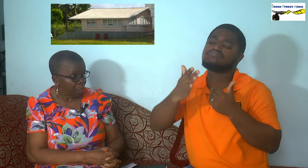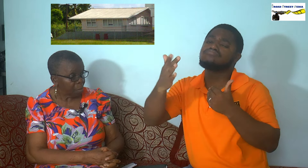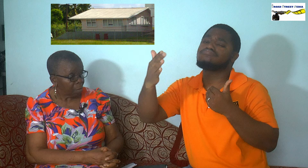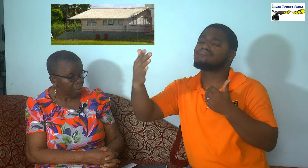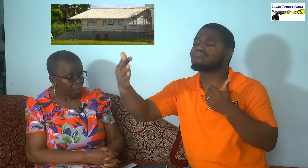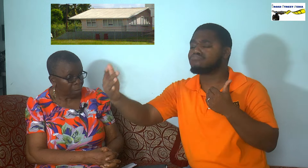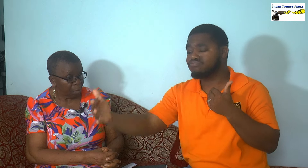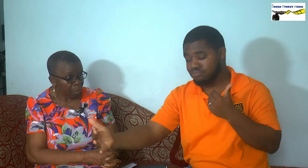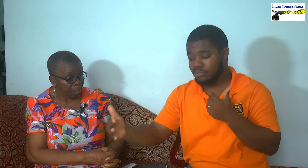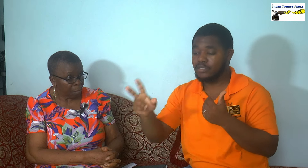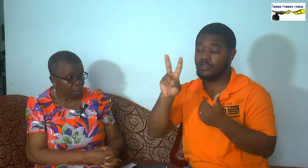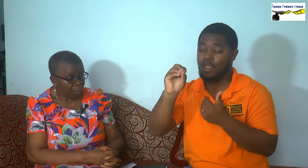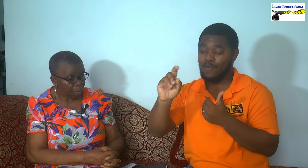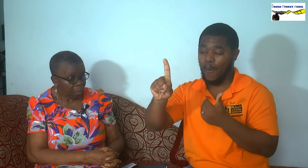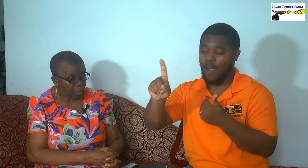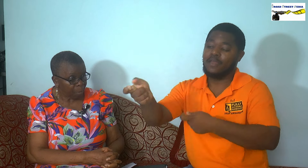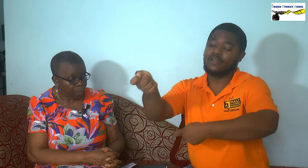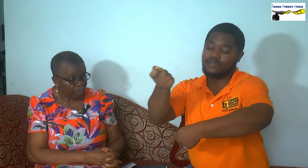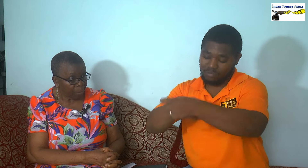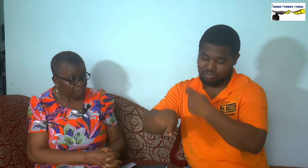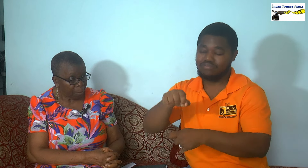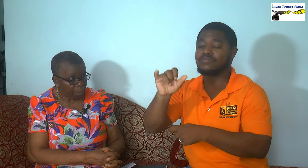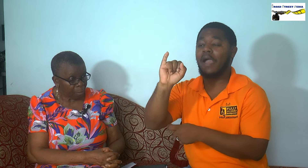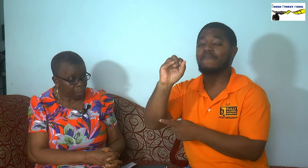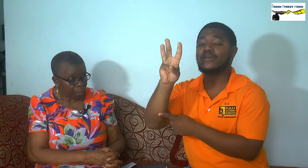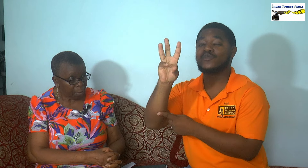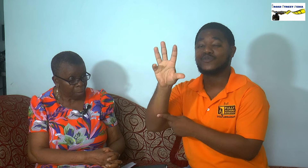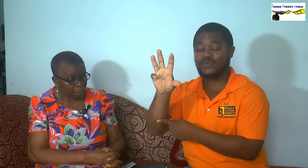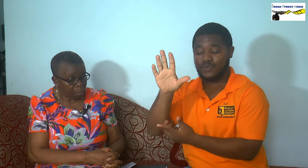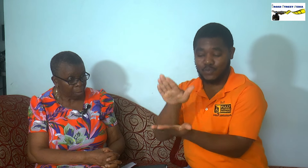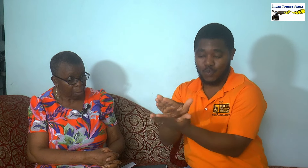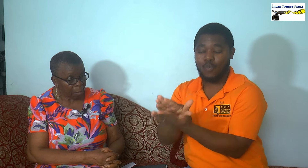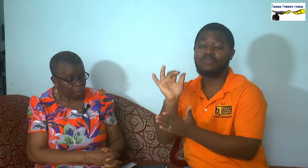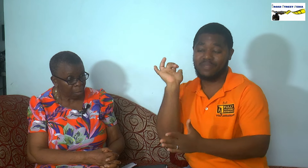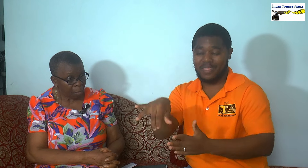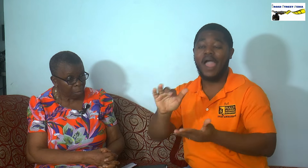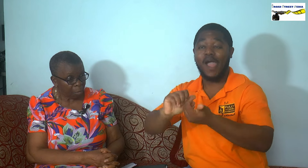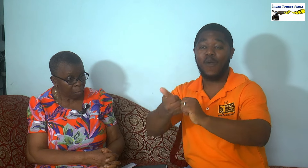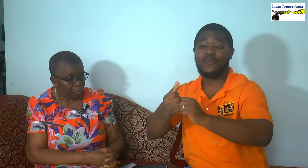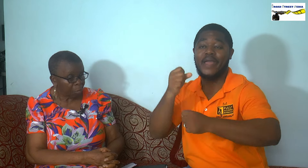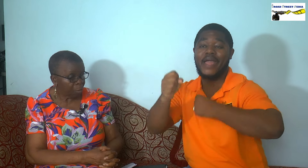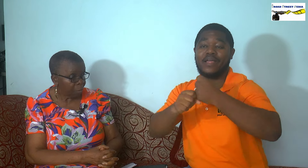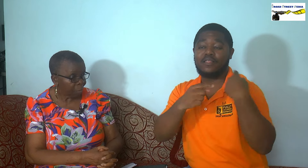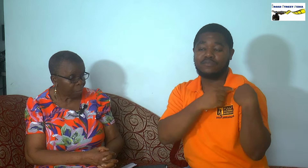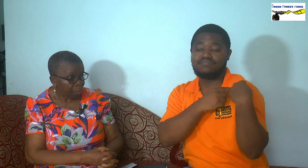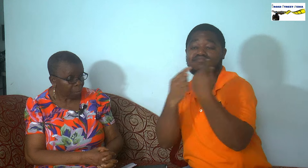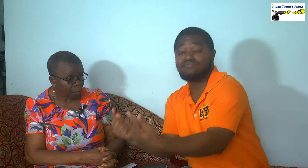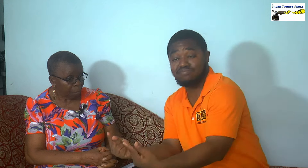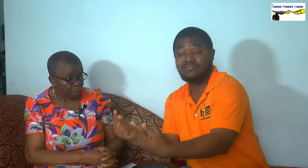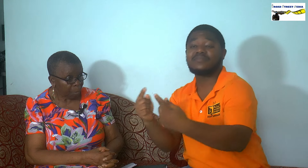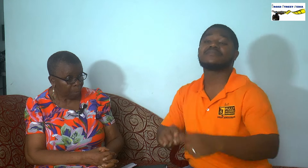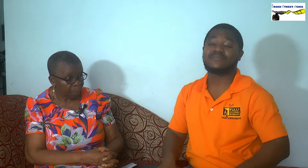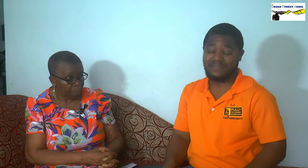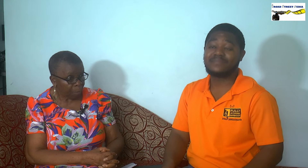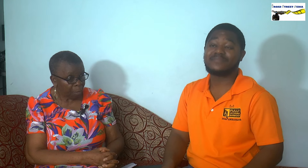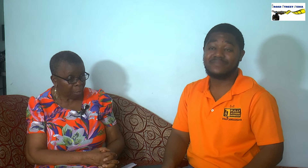Mm. And then thereafter, 2001, the name changed to the Irving Wilson School. Oh, that's yes. how it has been over the years.